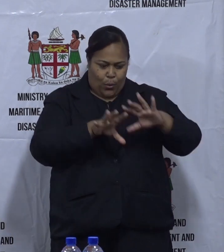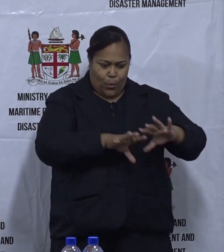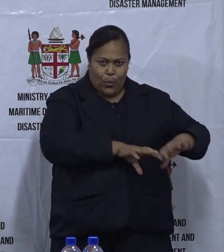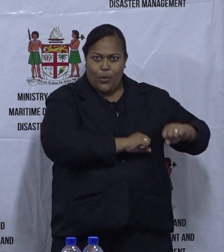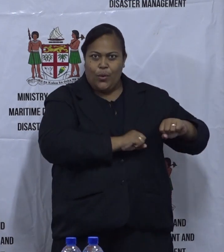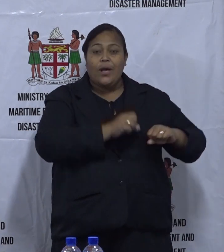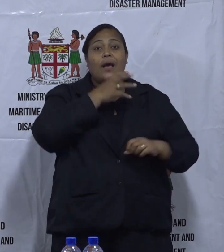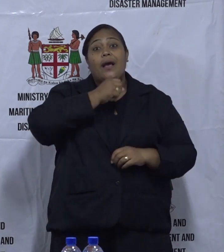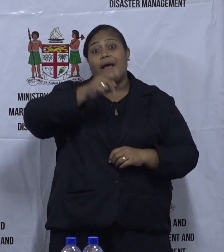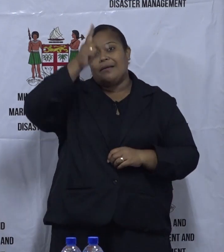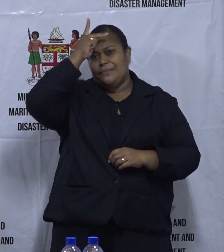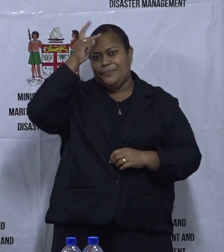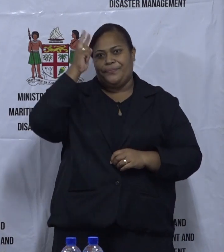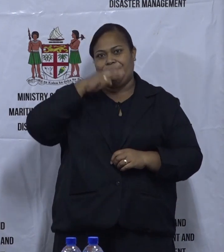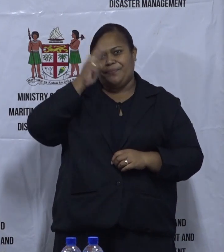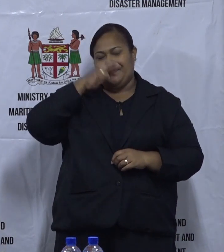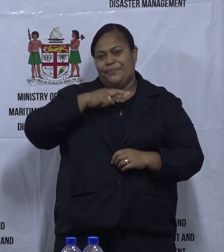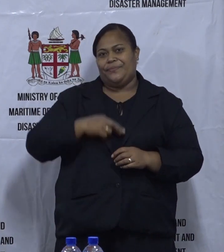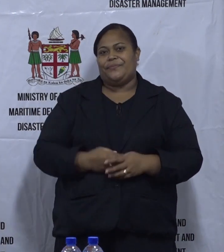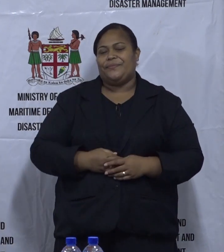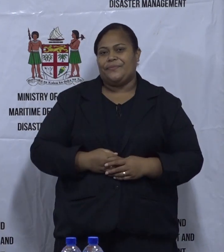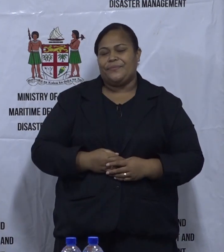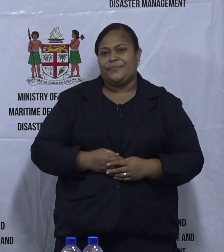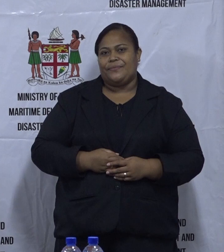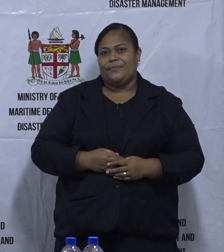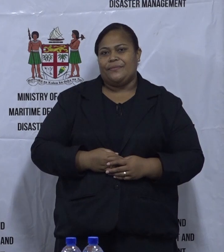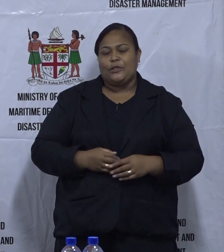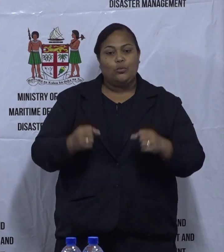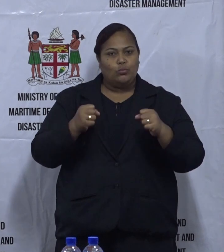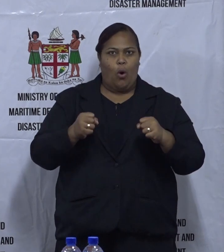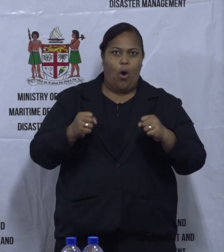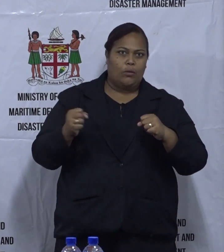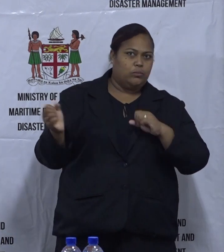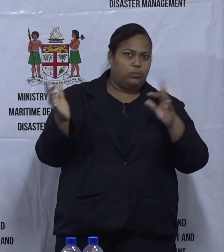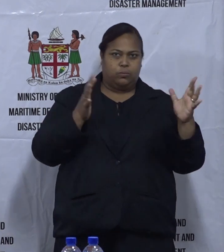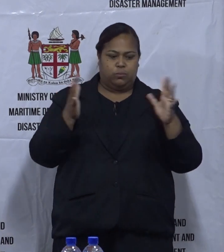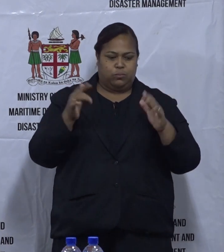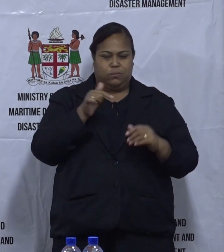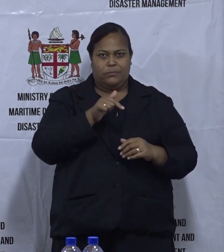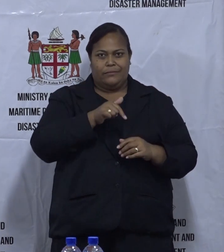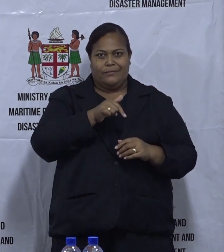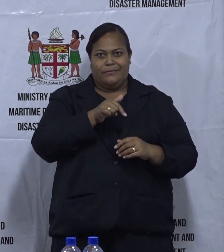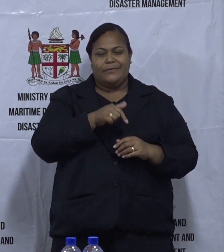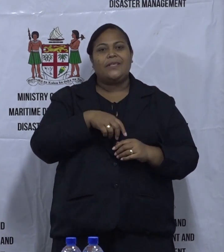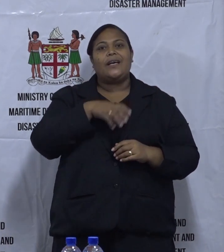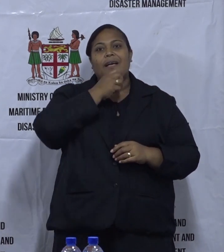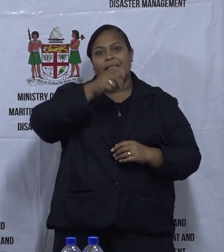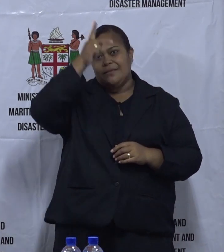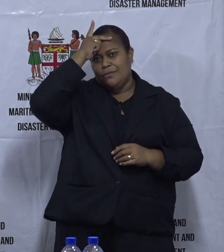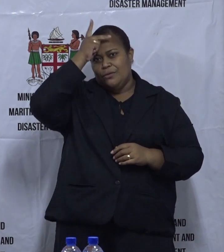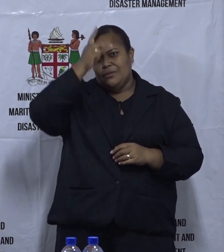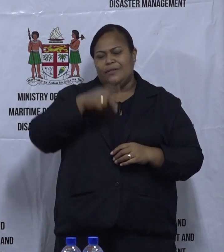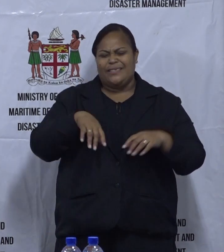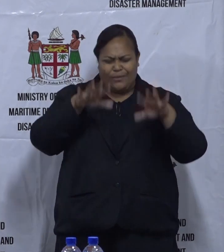that Kandawu has been mentioning strong winds and of course heavy rainfalls as well. There may